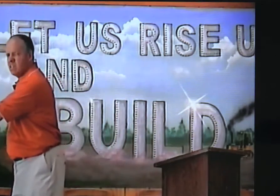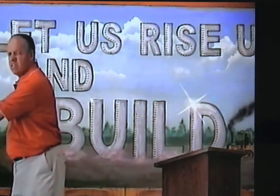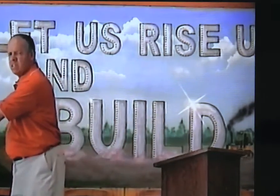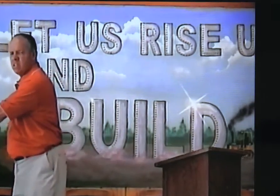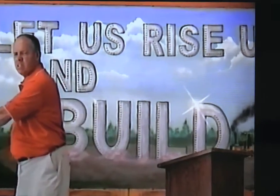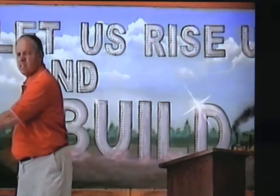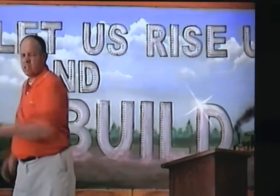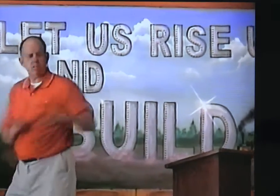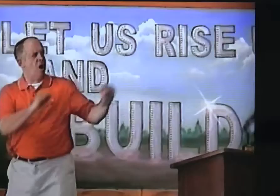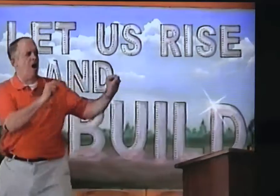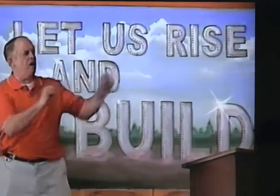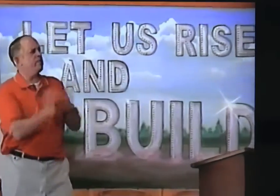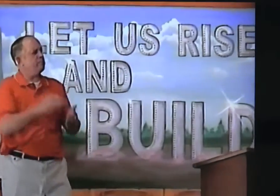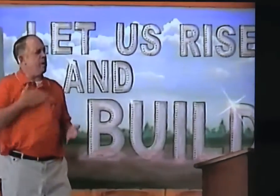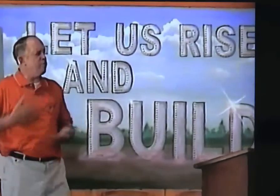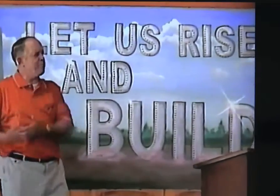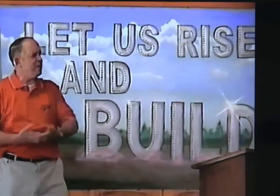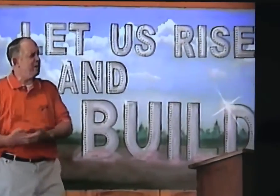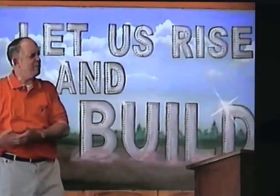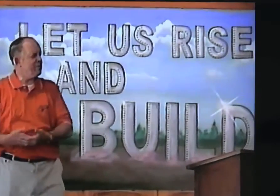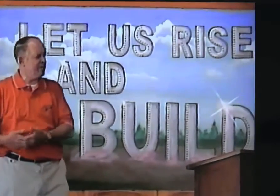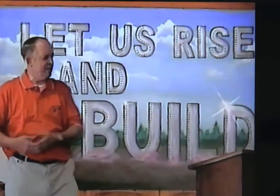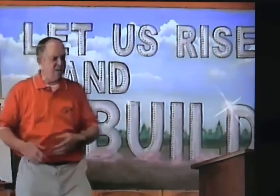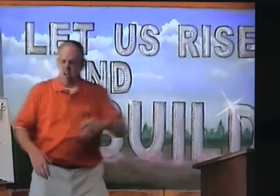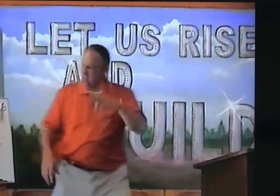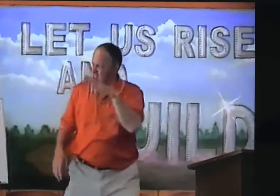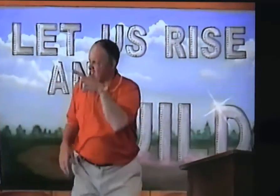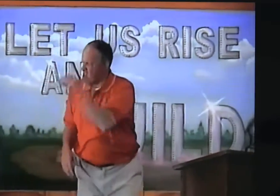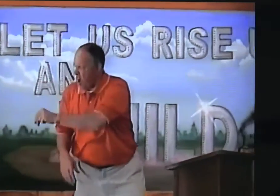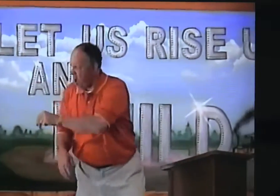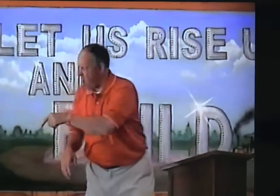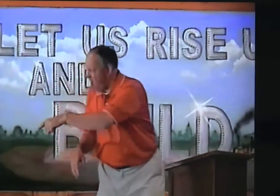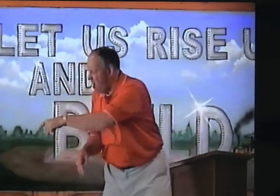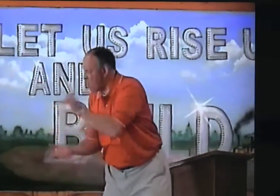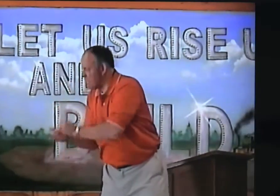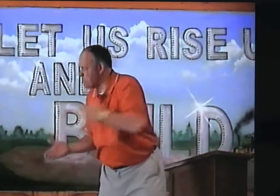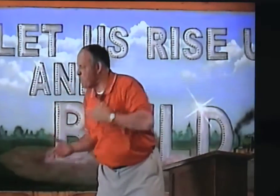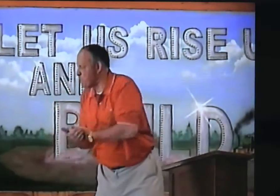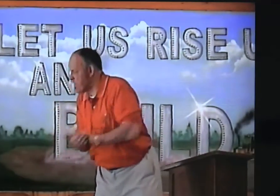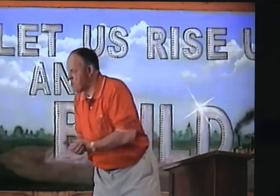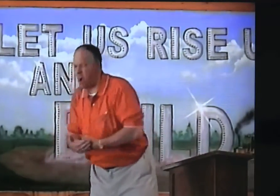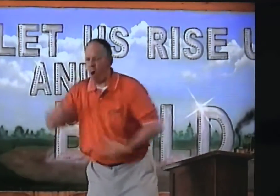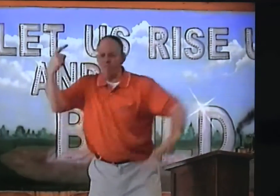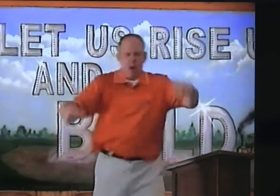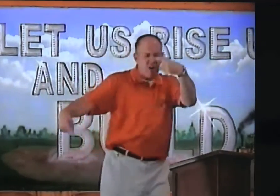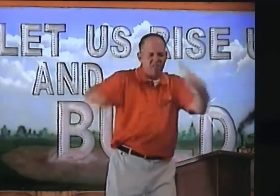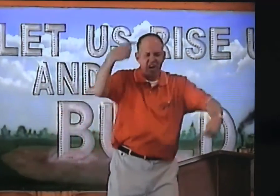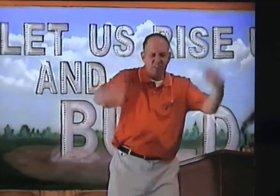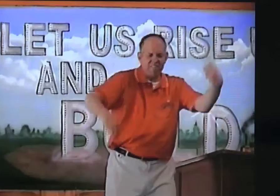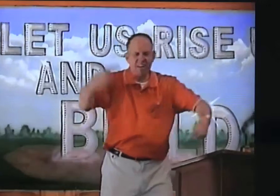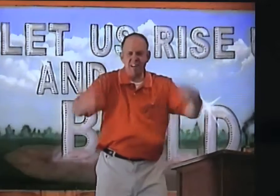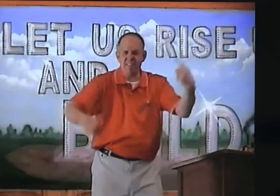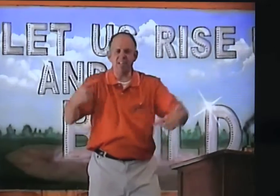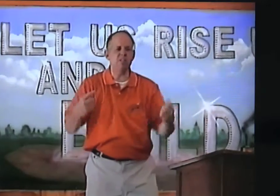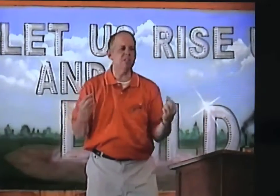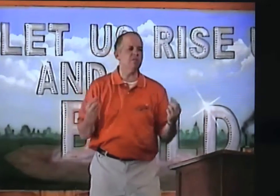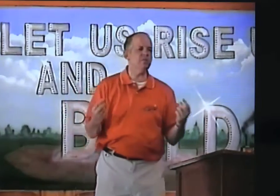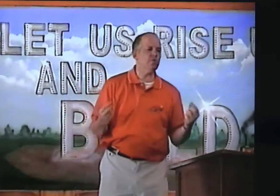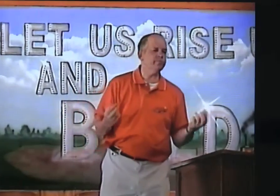baby. No, that's my baby. Yours is a dead baby. No, that's my baby. Fuss, fuss, fuss. What